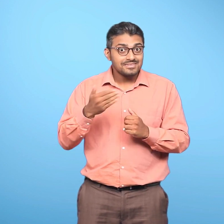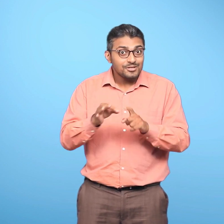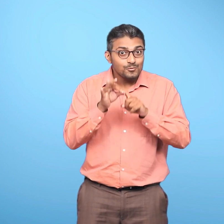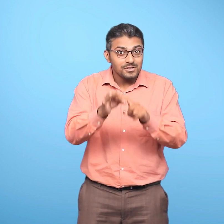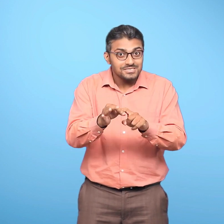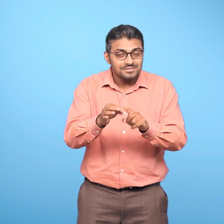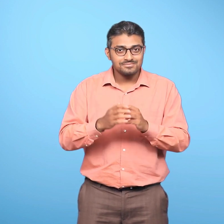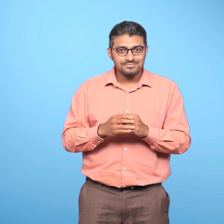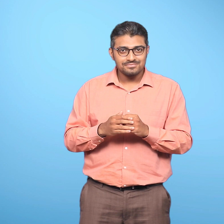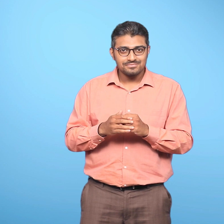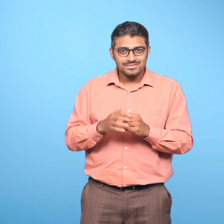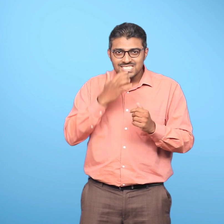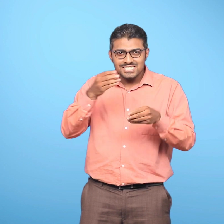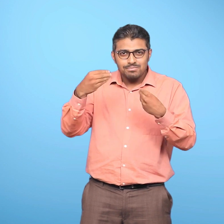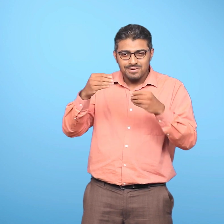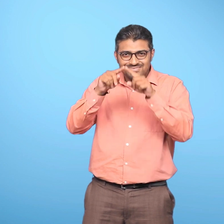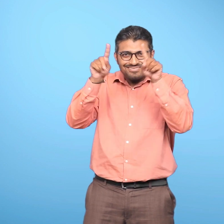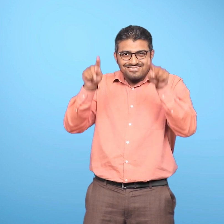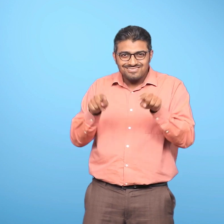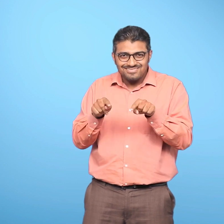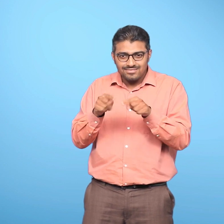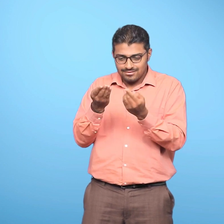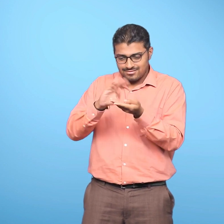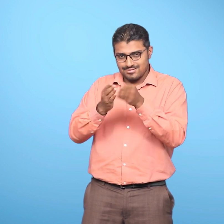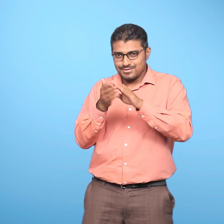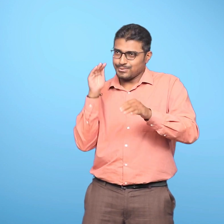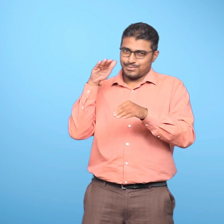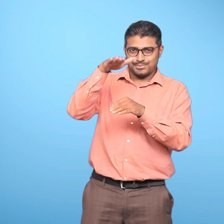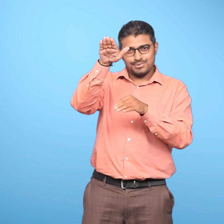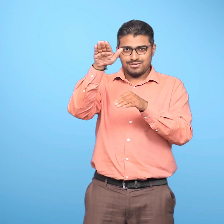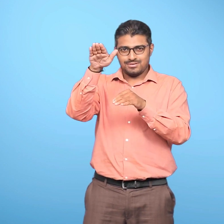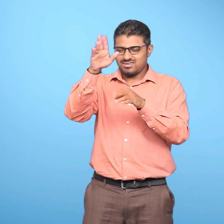Was the size of the paper same as before and after making an aeroplane?